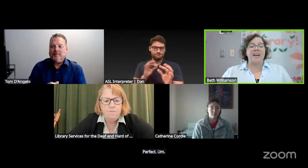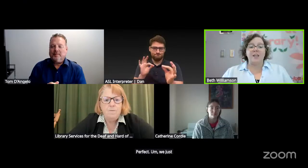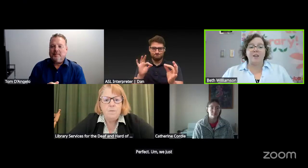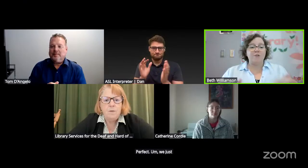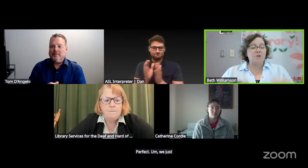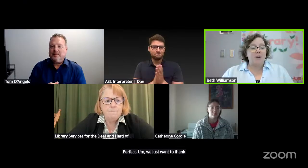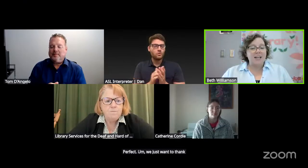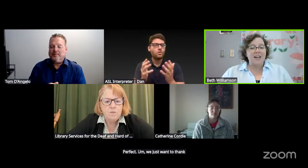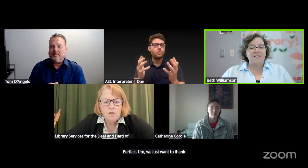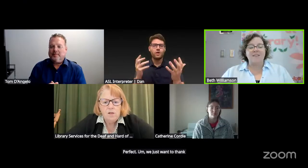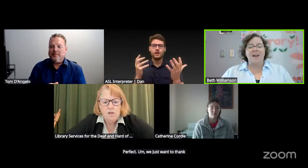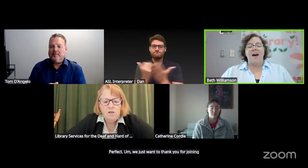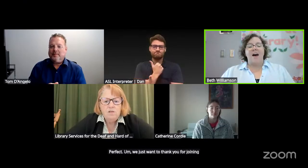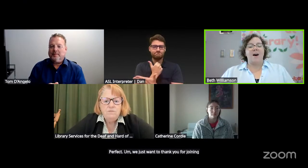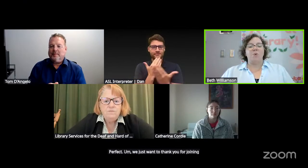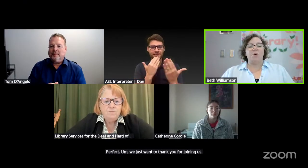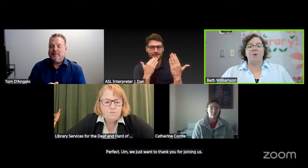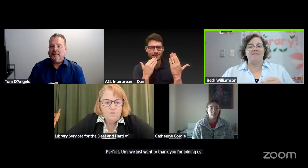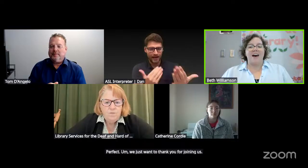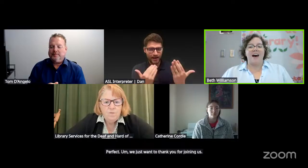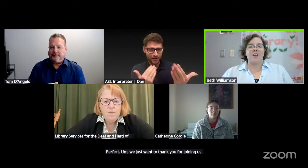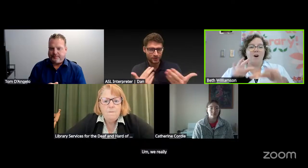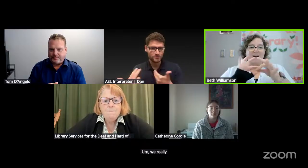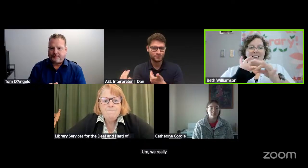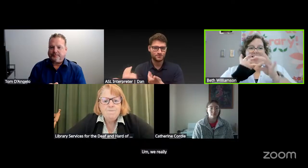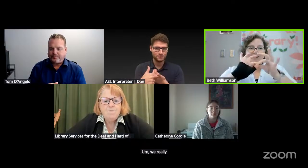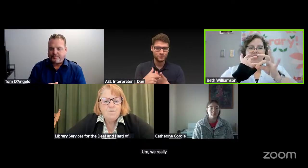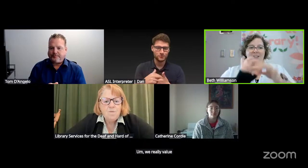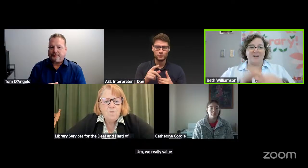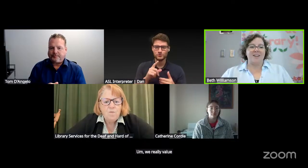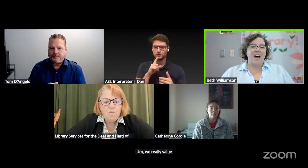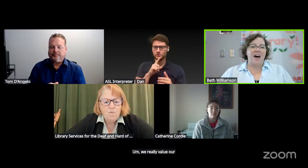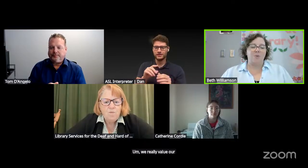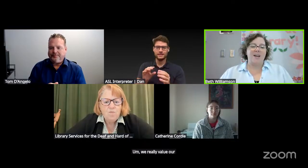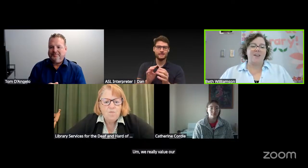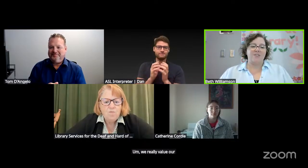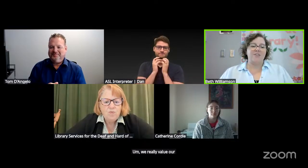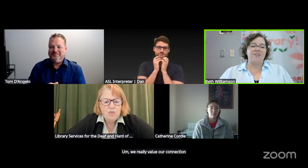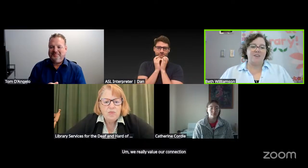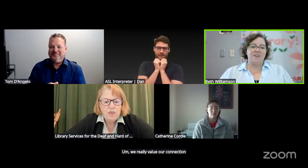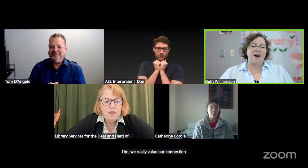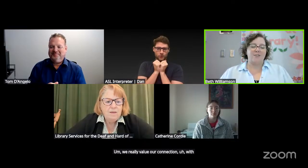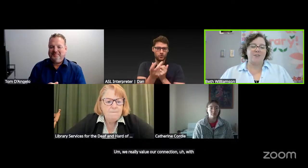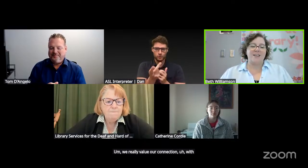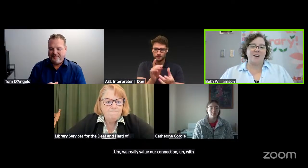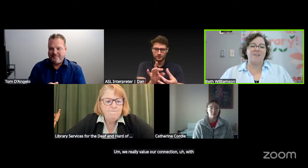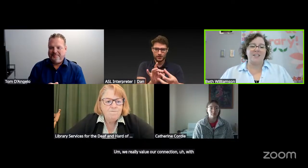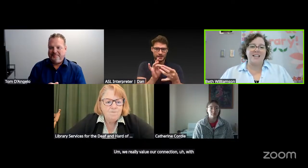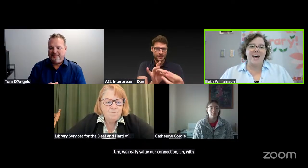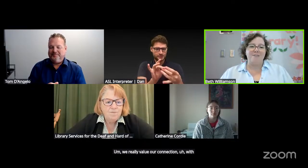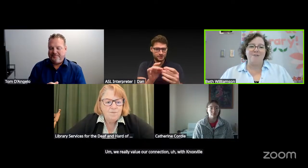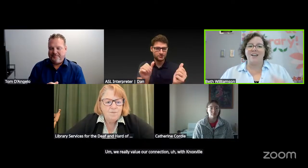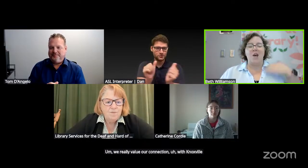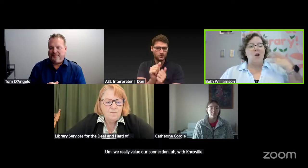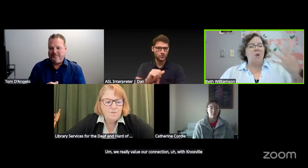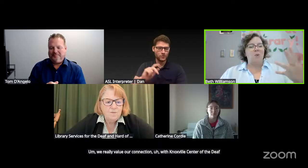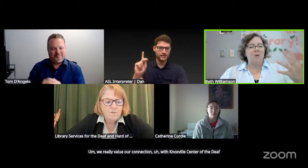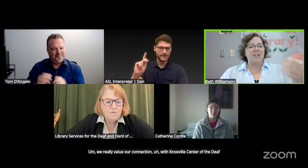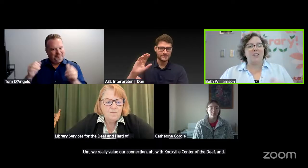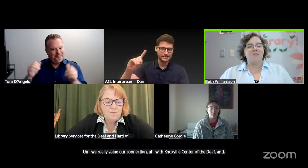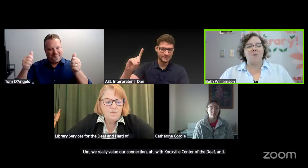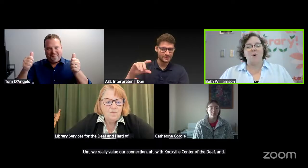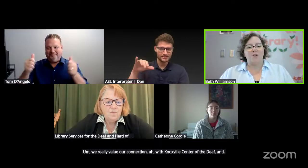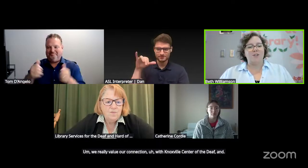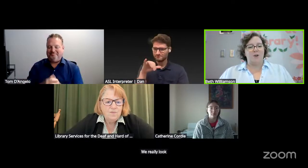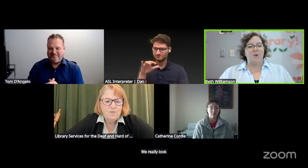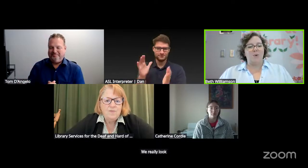to thank you for joining us. We really value our connection with Knoxville Center of the Deaf, and we really